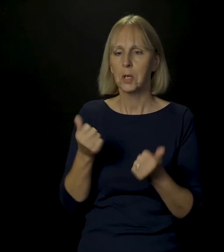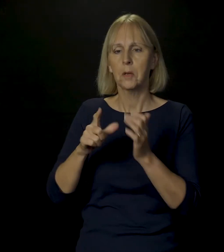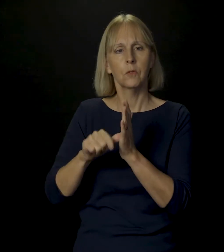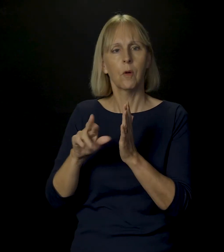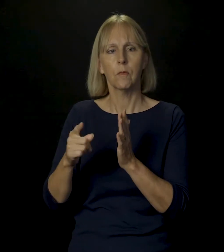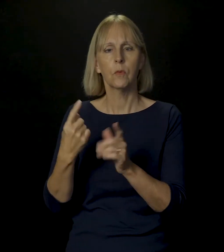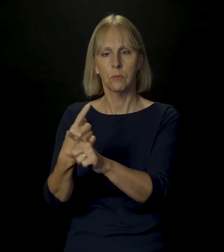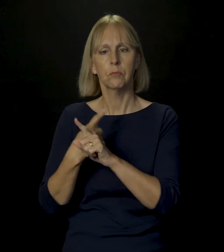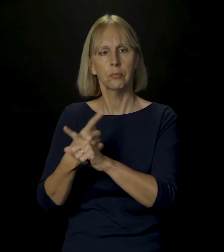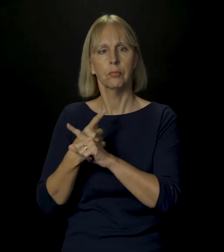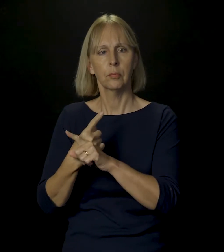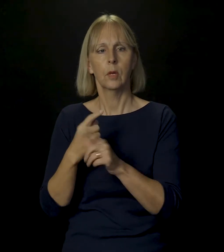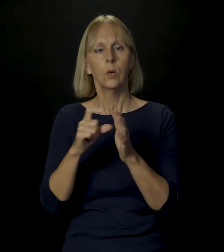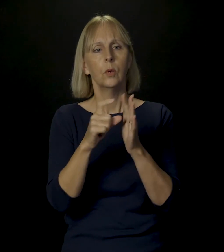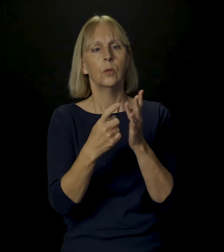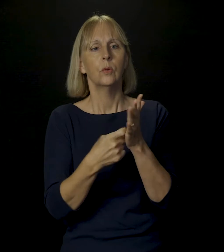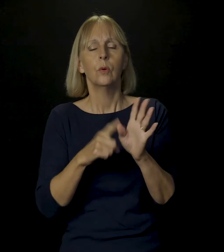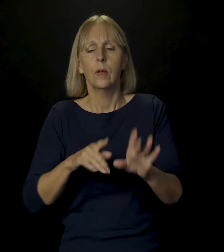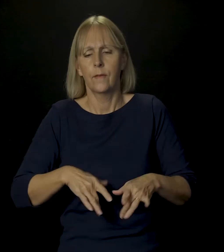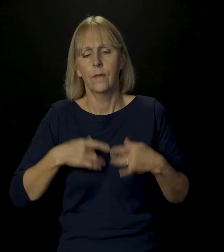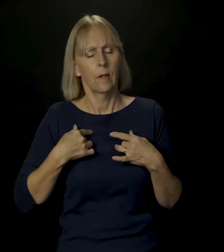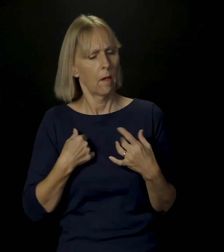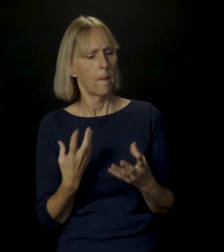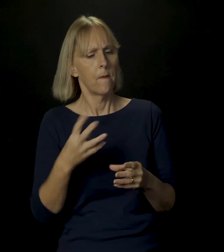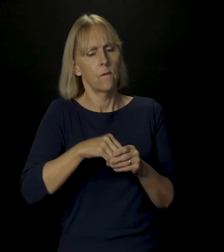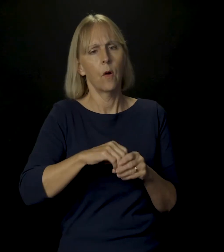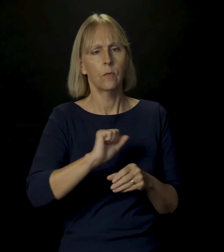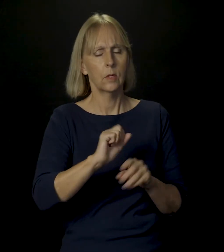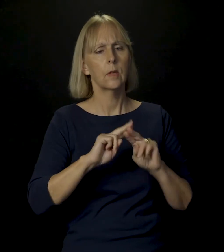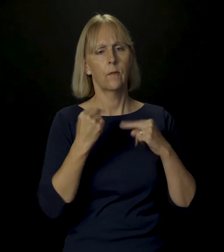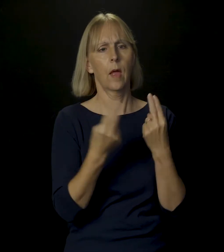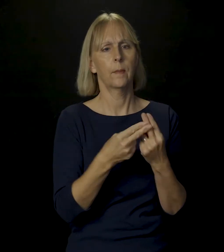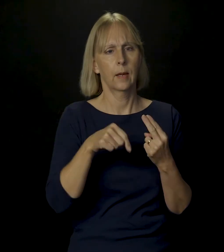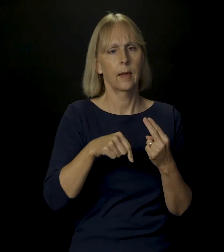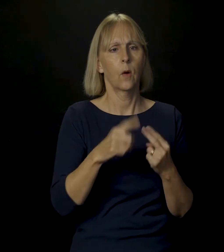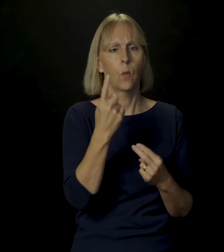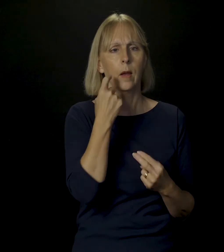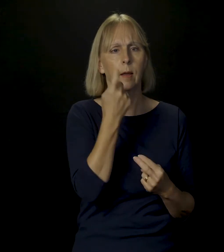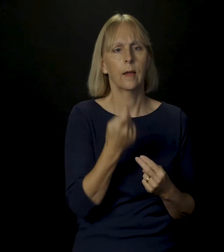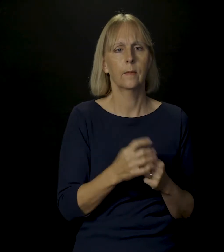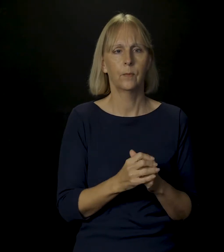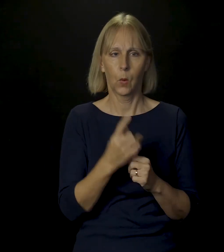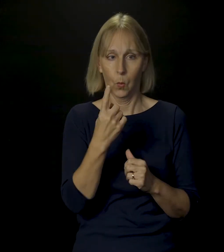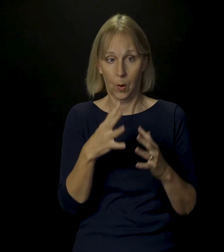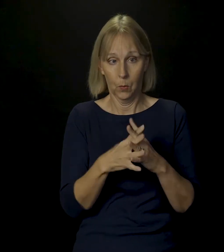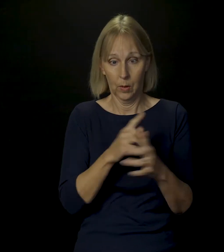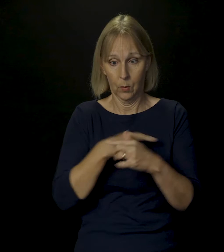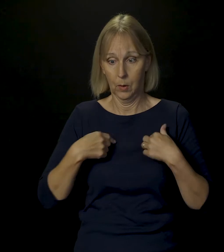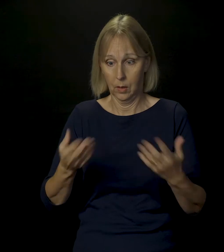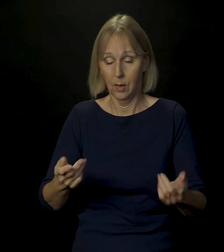Dori was starting to feel Like she was part Of the family One week We had a huge Supply of plums